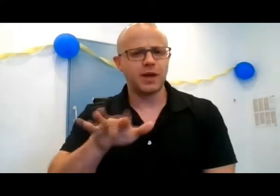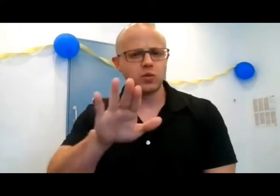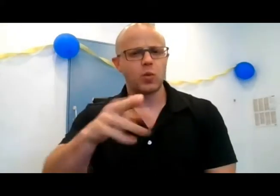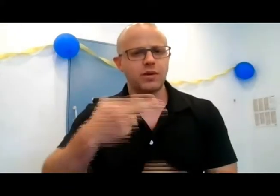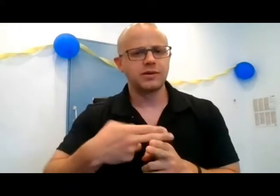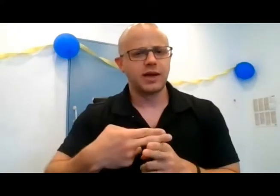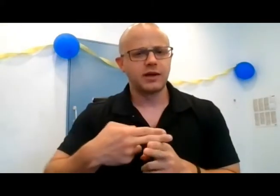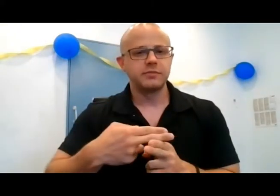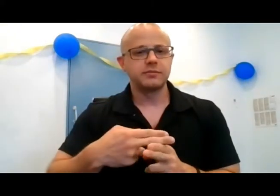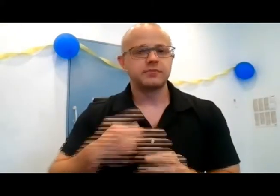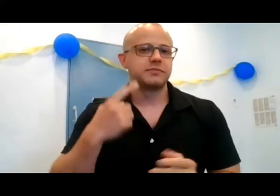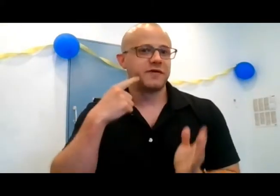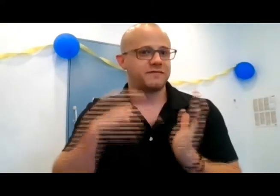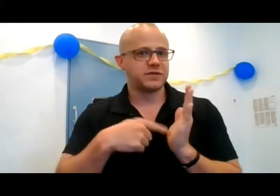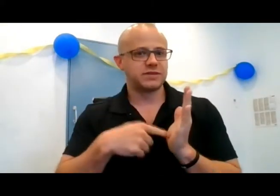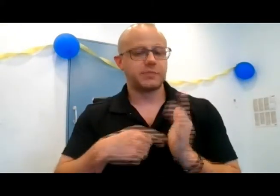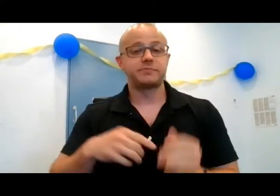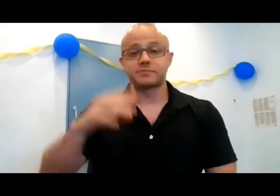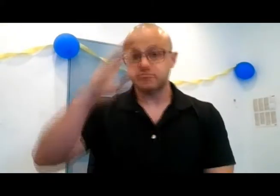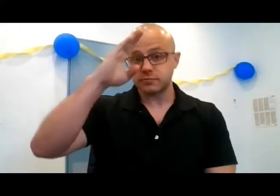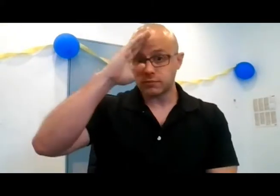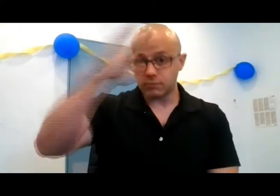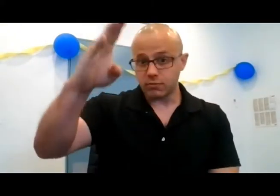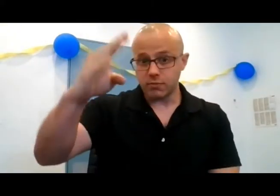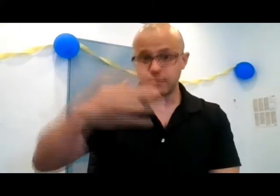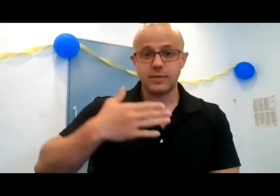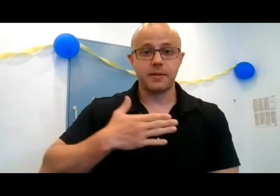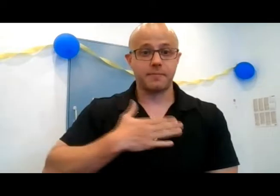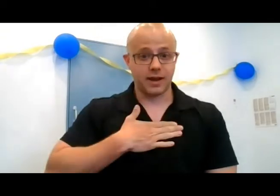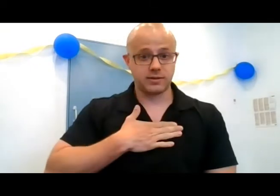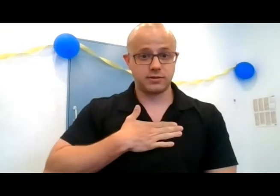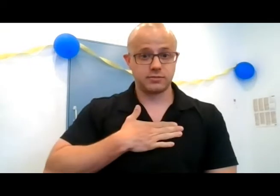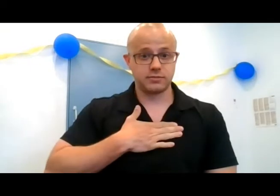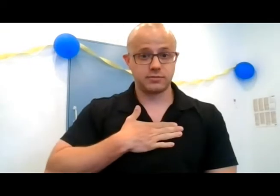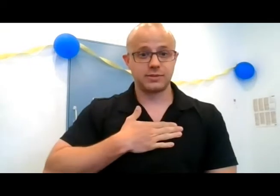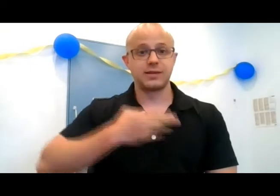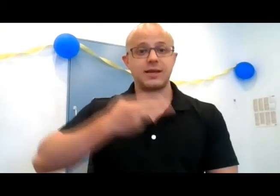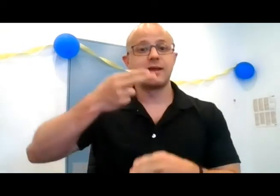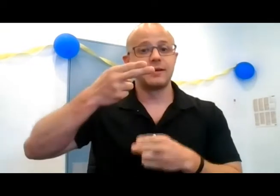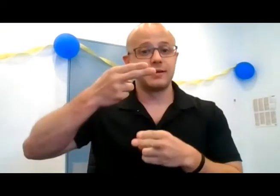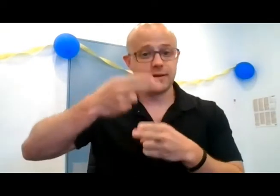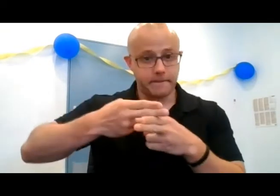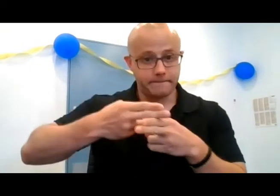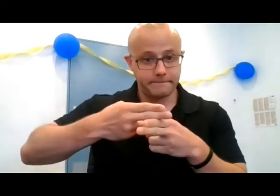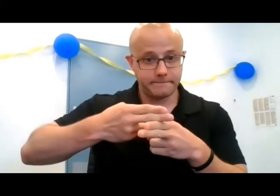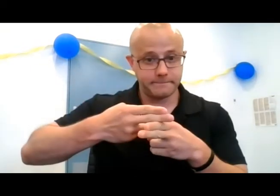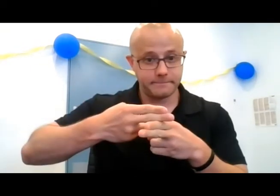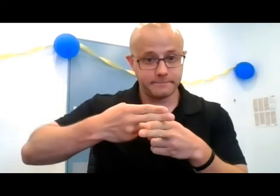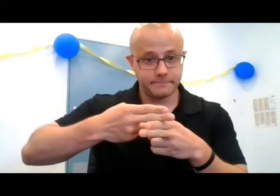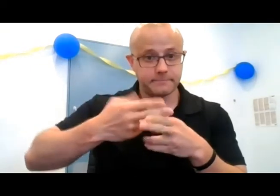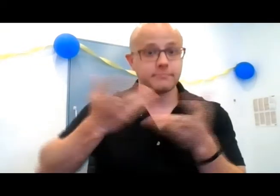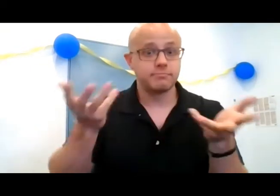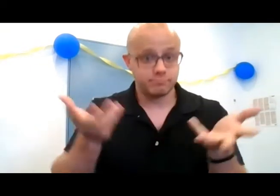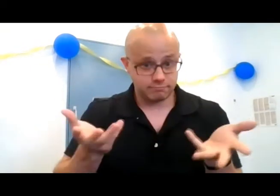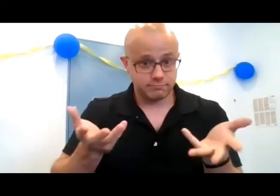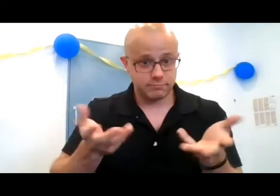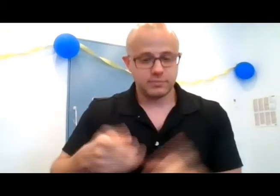name, what, and then you finger spell your name. Hello, my